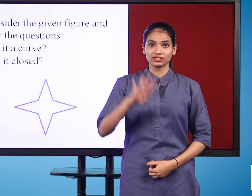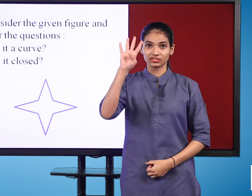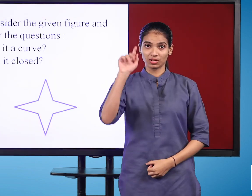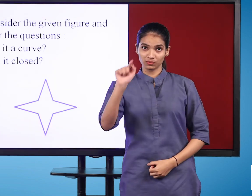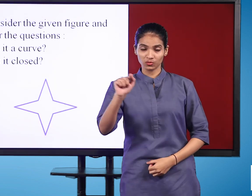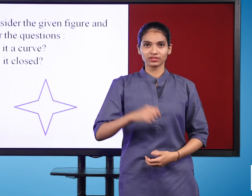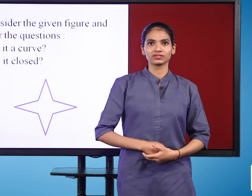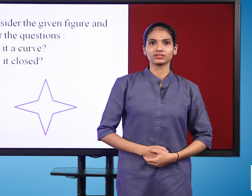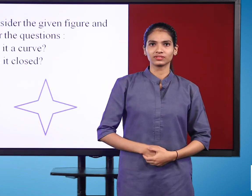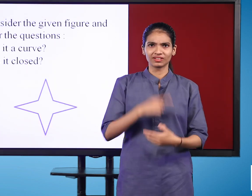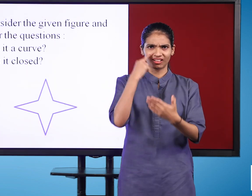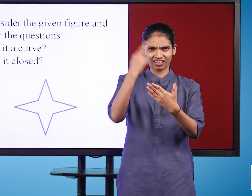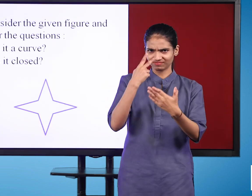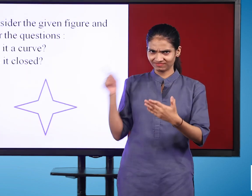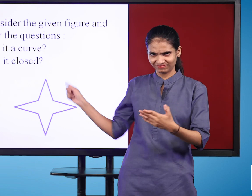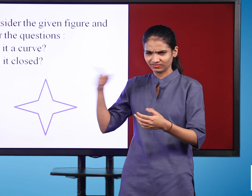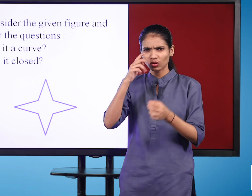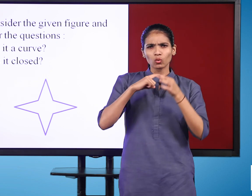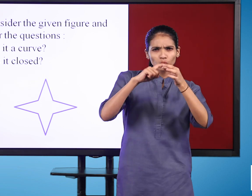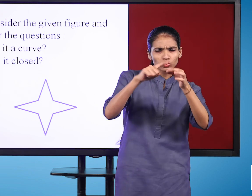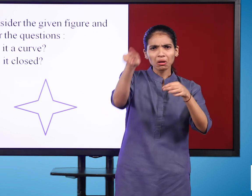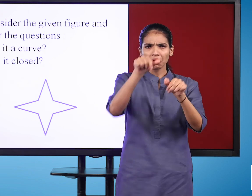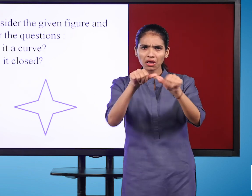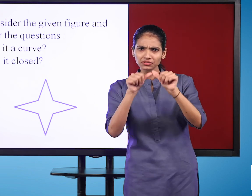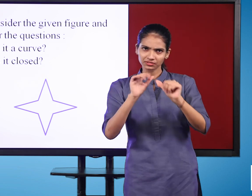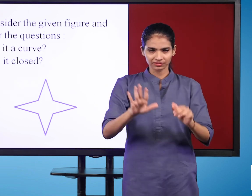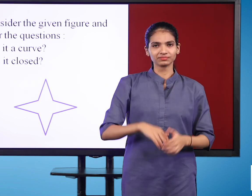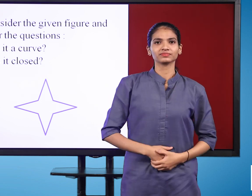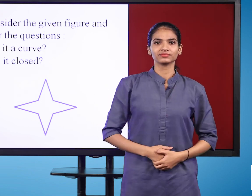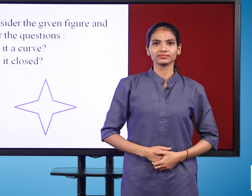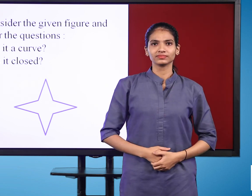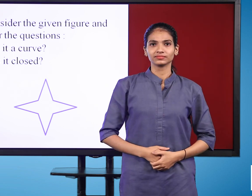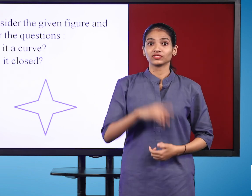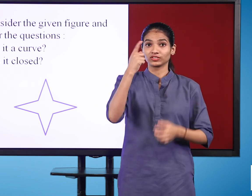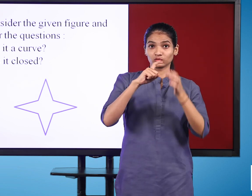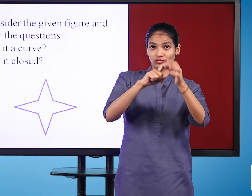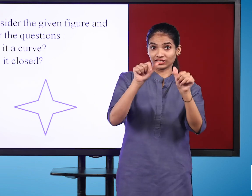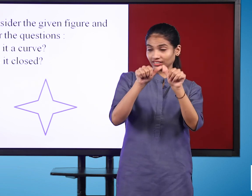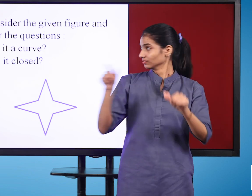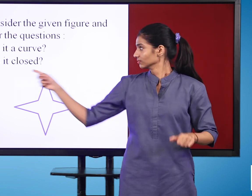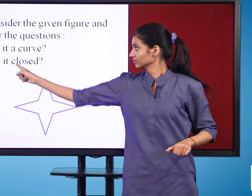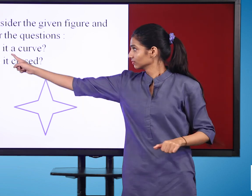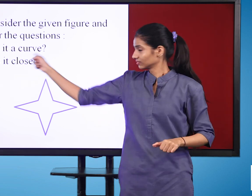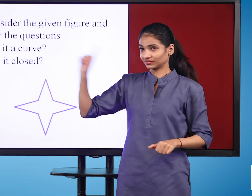4. Consider the given figure and answer the questions. A.